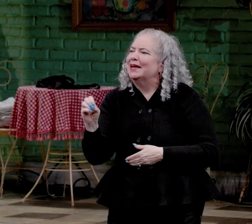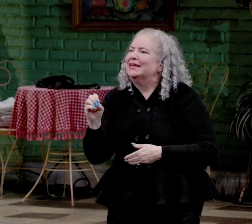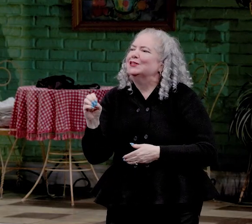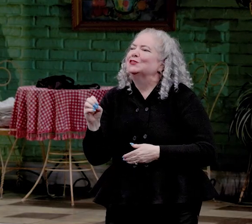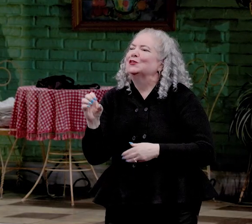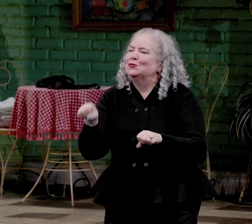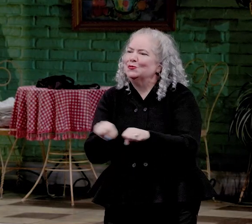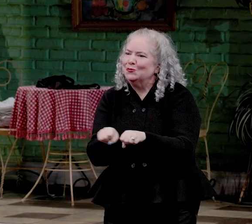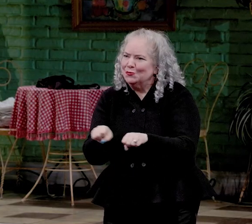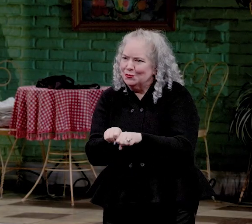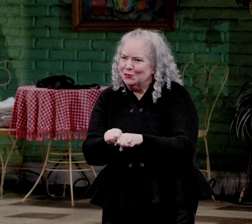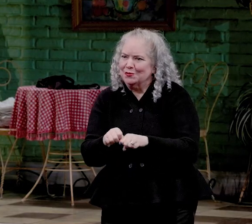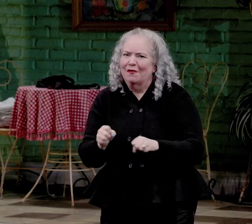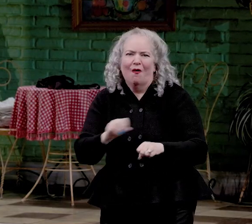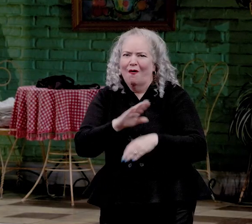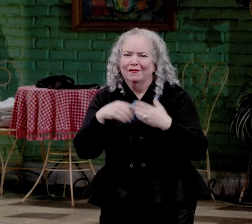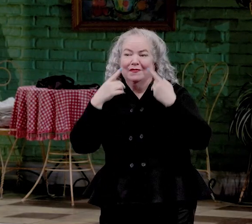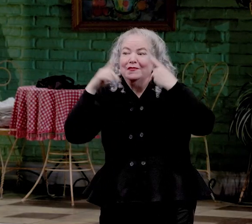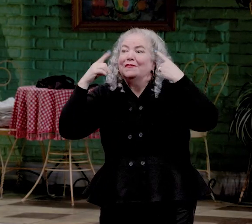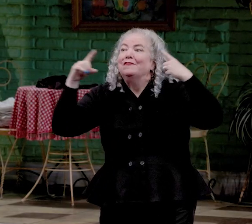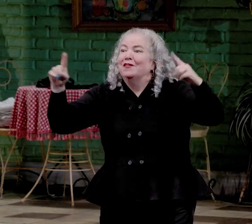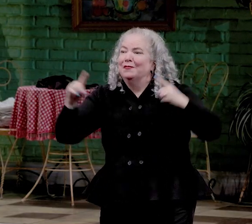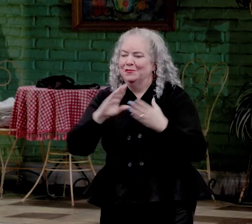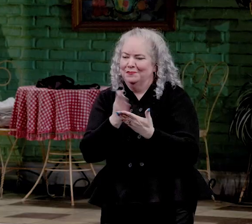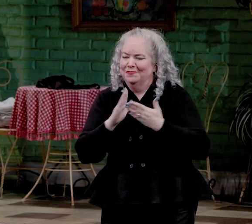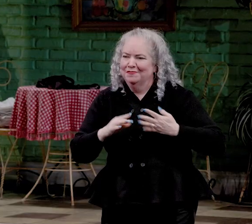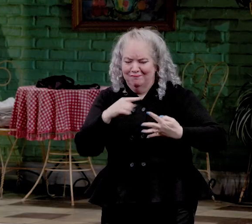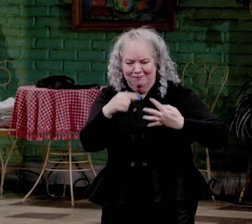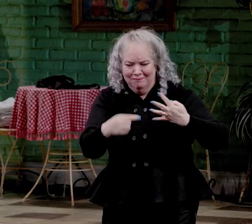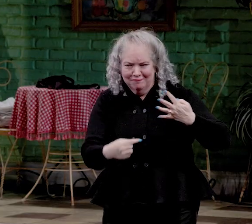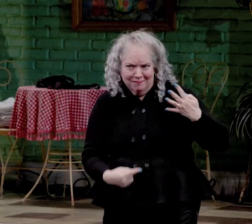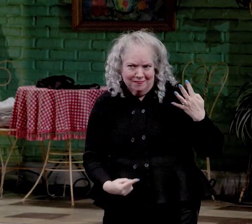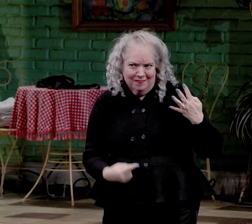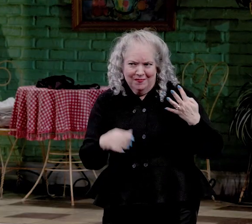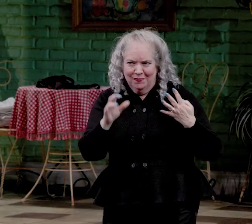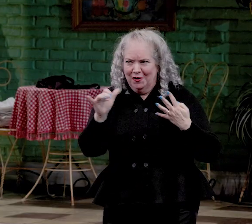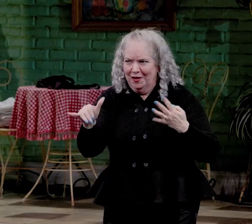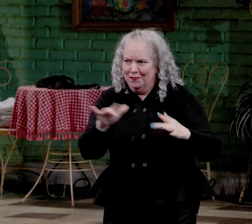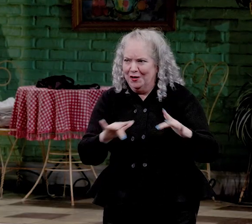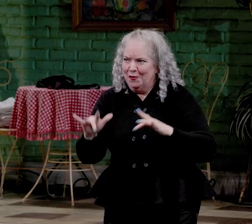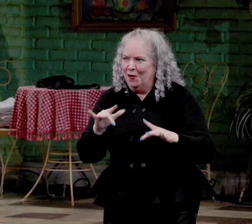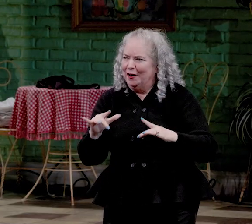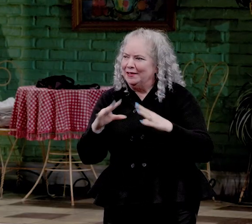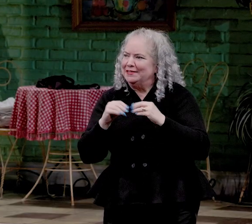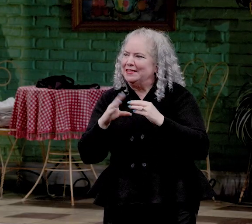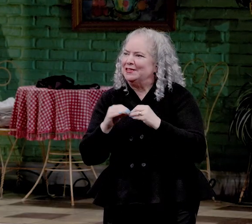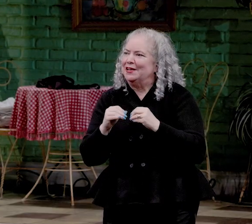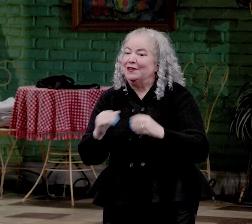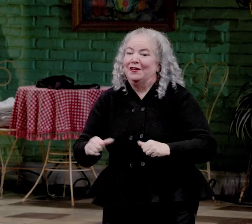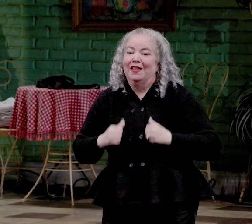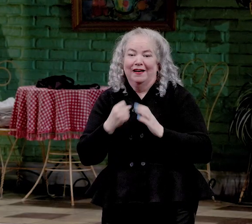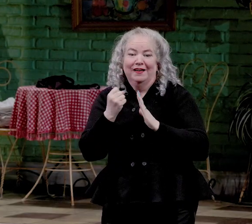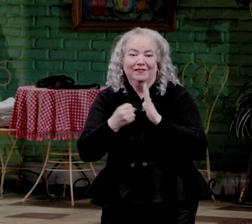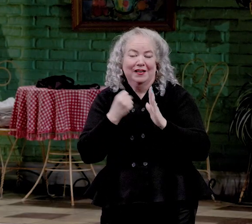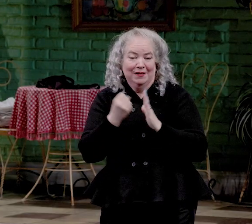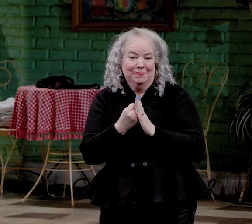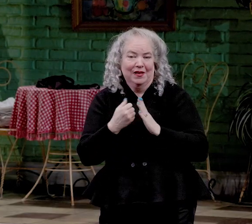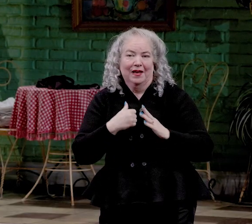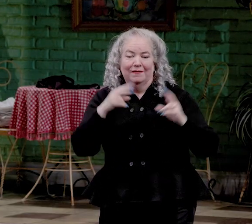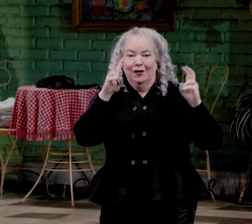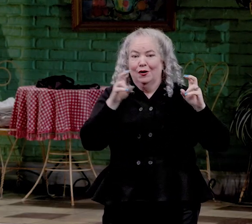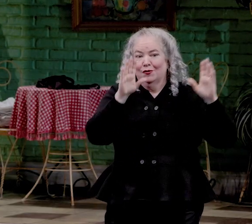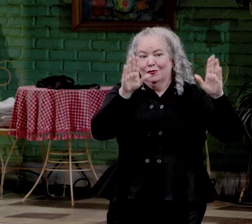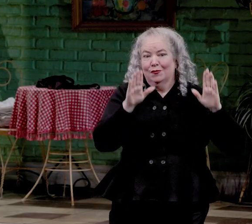Johnny Cash, and Carl Perkins for the recording session of a lifetime. Loaded with classic rock and roll hits such as Great